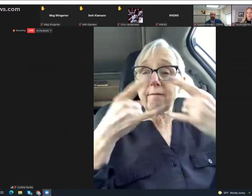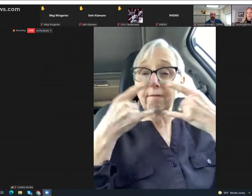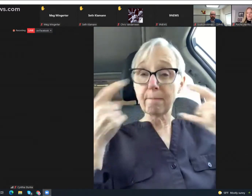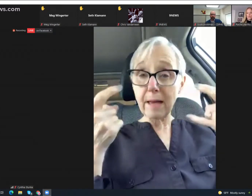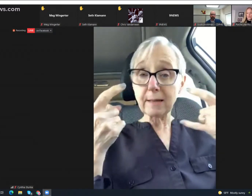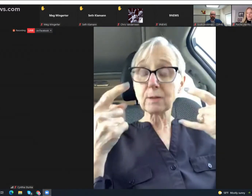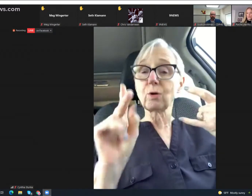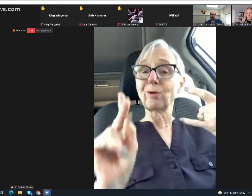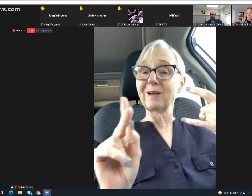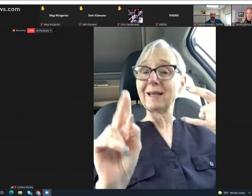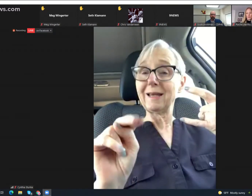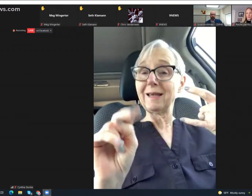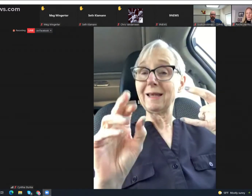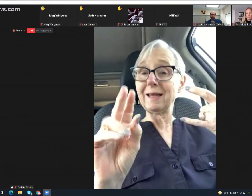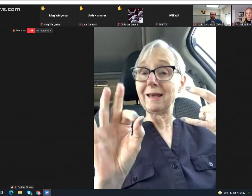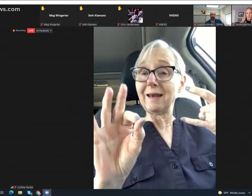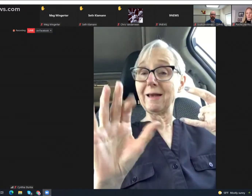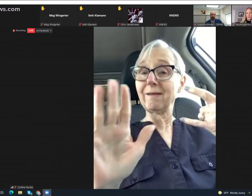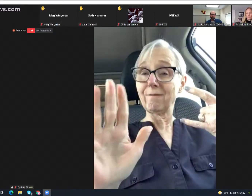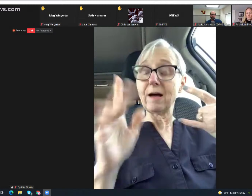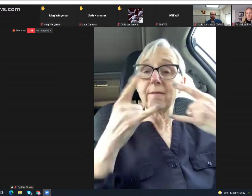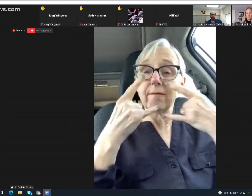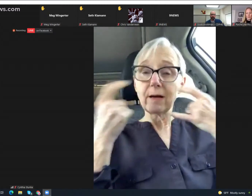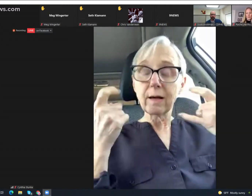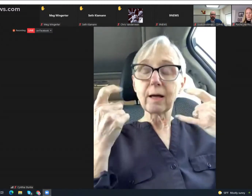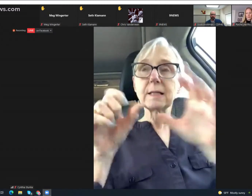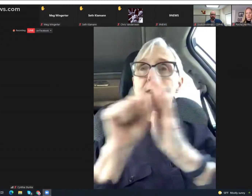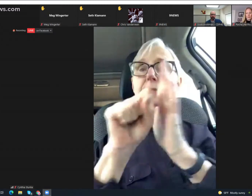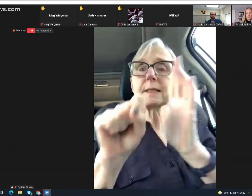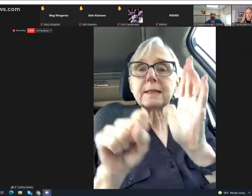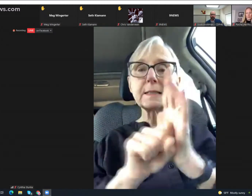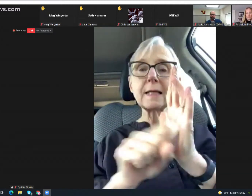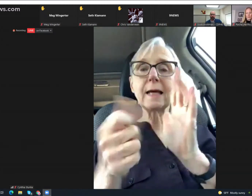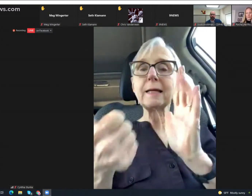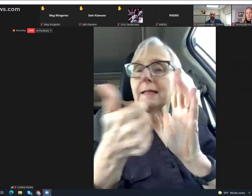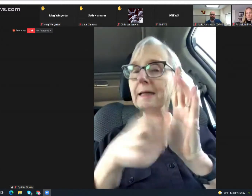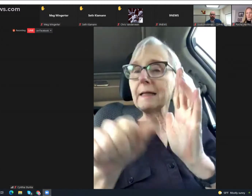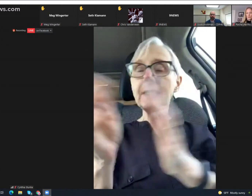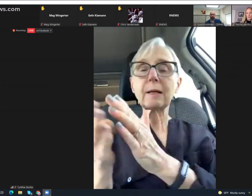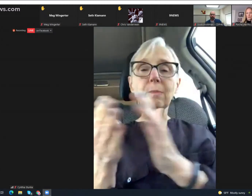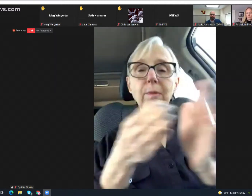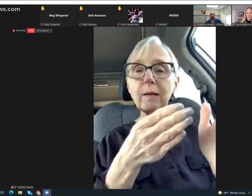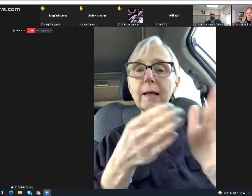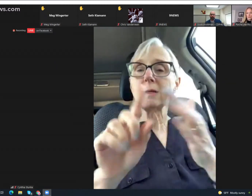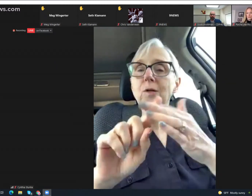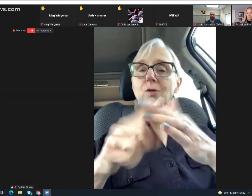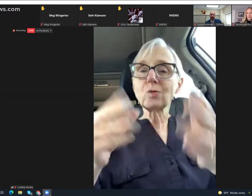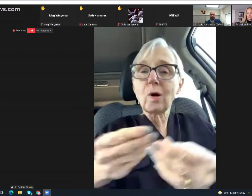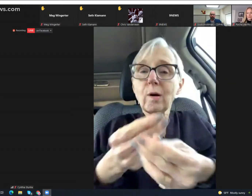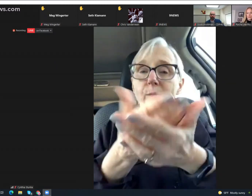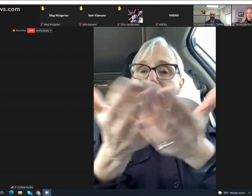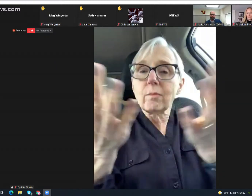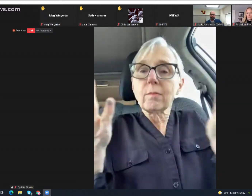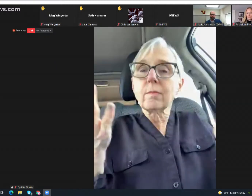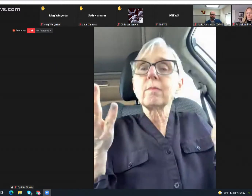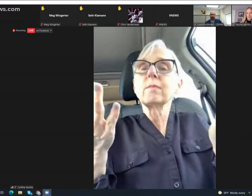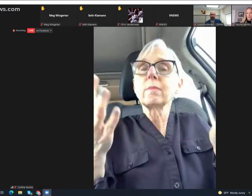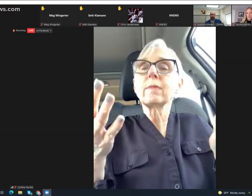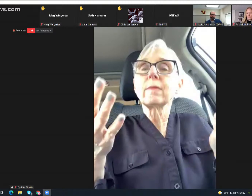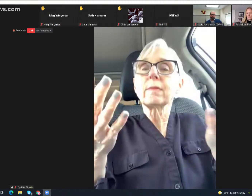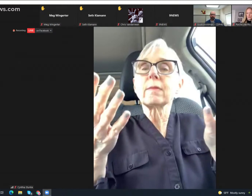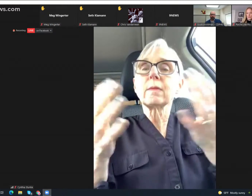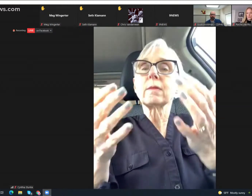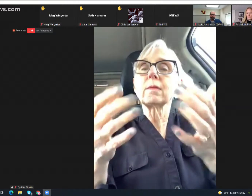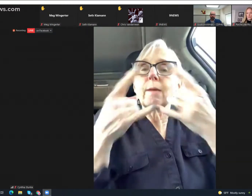And I was wondering if the state or the governor's office has any plans in the works to start supplying those across the state,